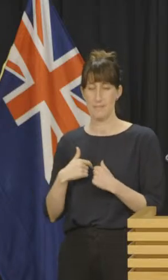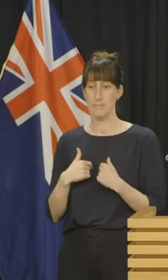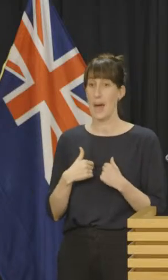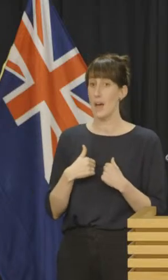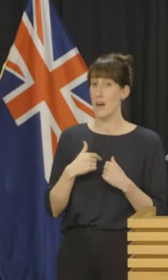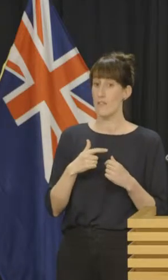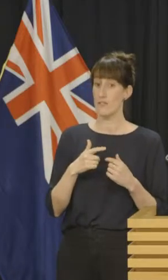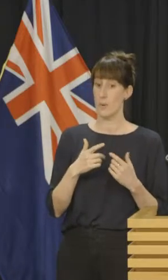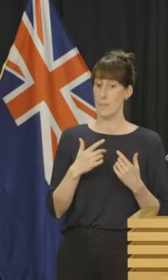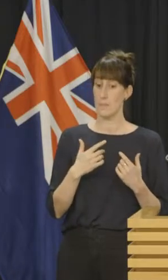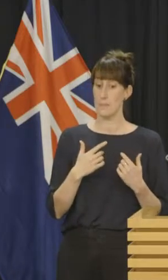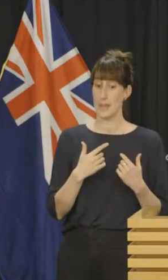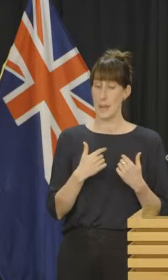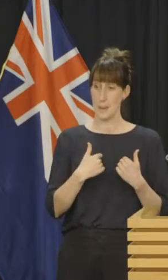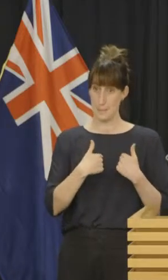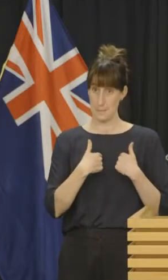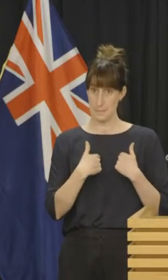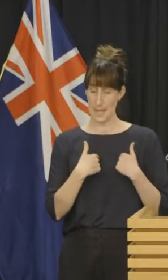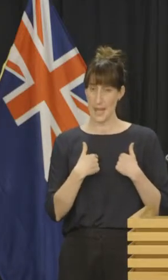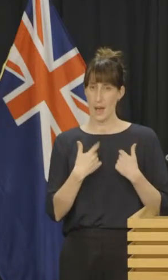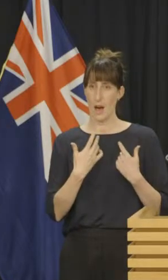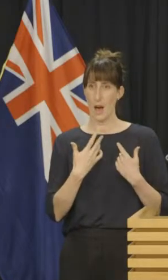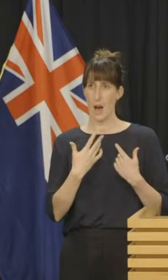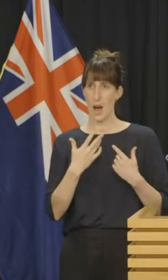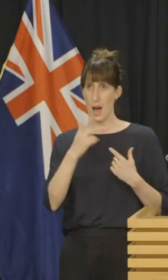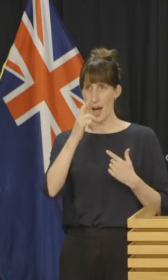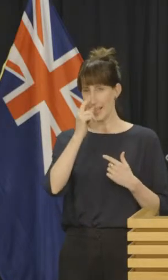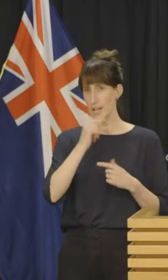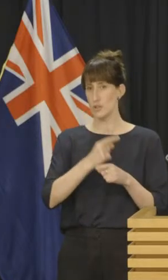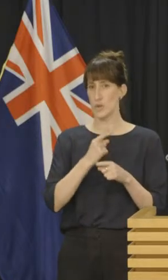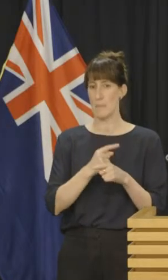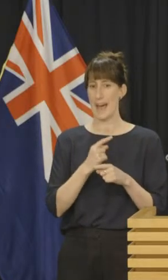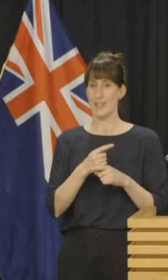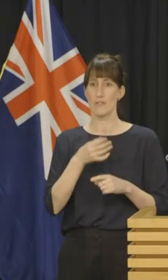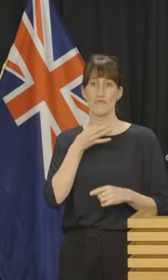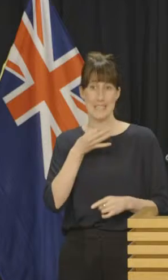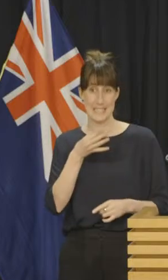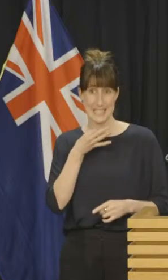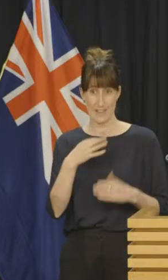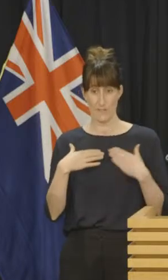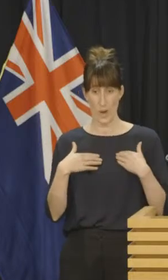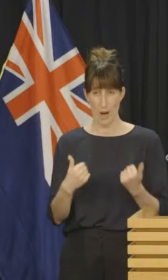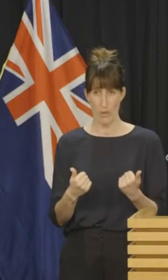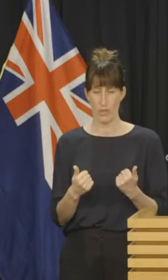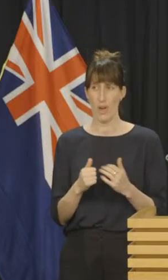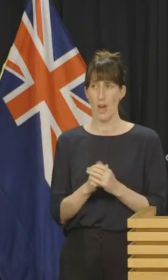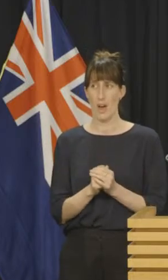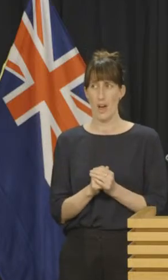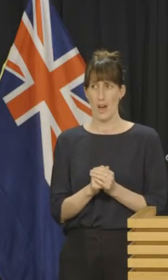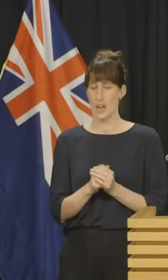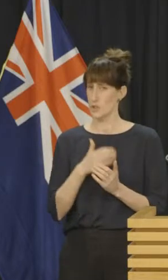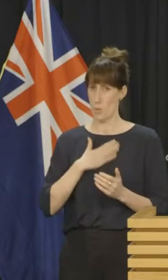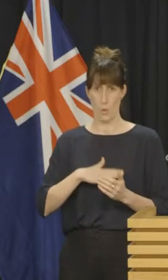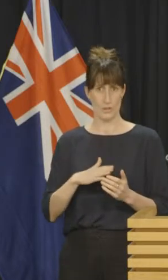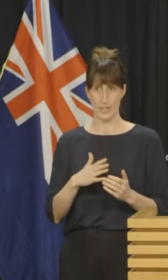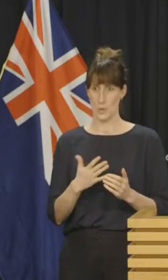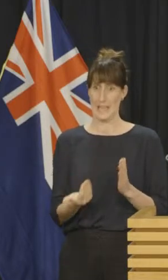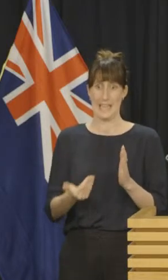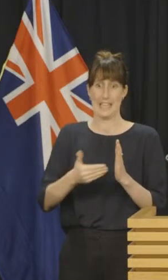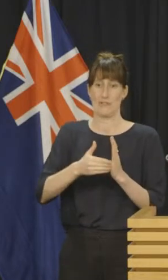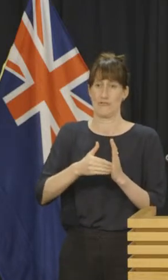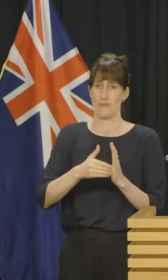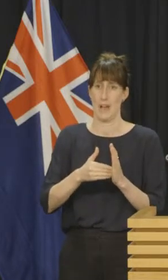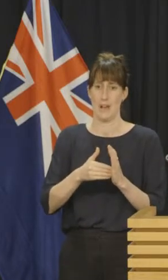anything in that space that increases our overall risk profile. So we have worked really hard over the last 3 or 4 months to make sure that